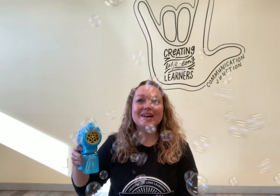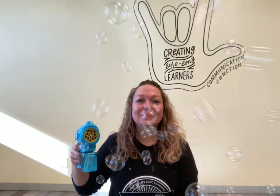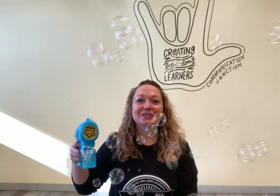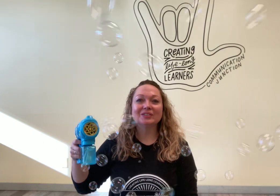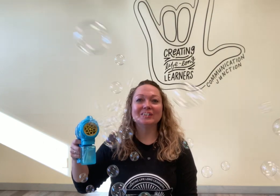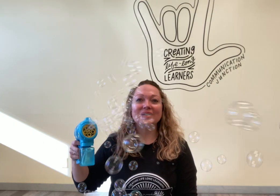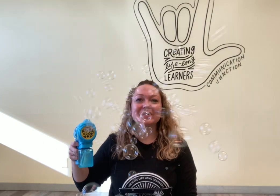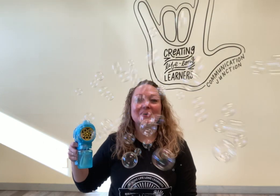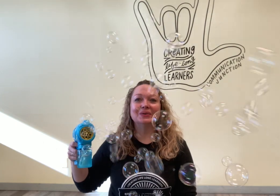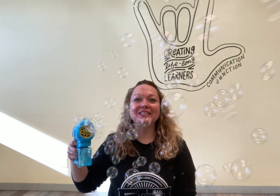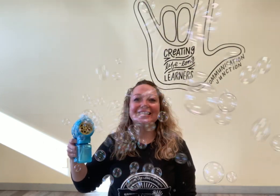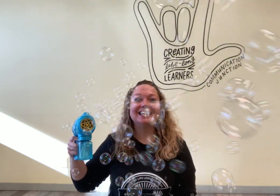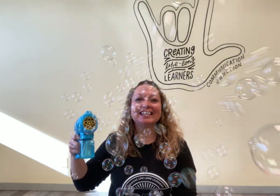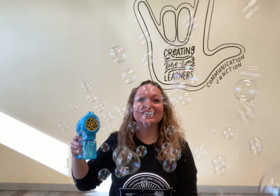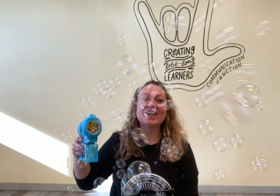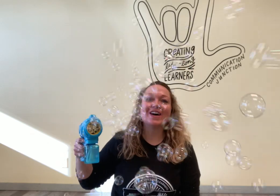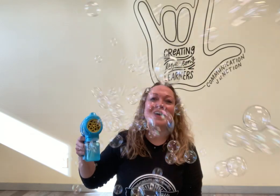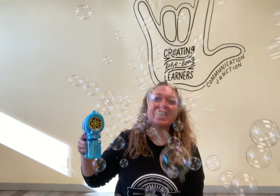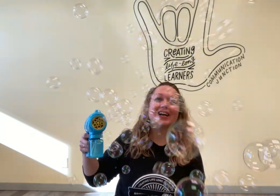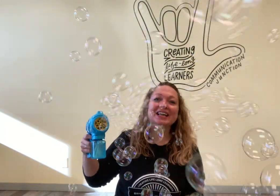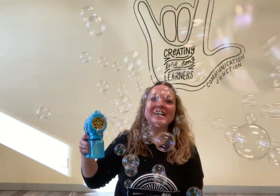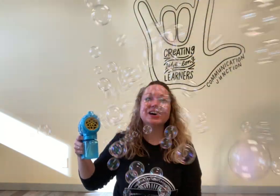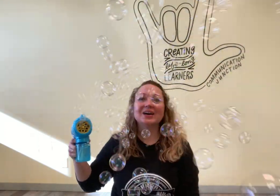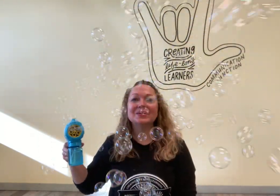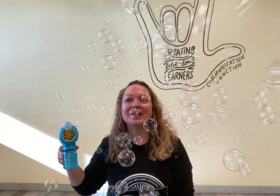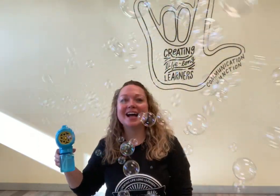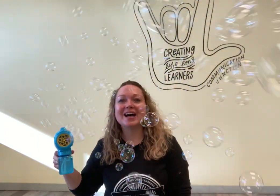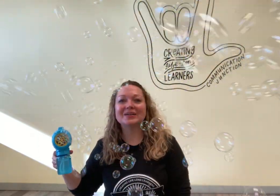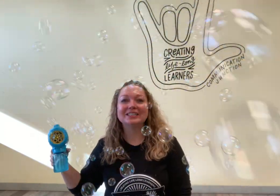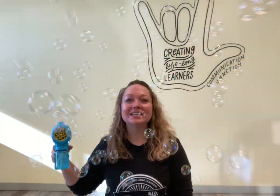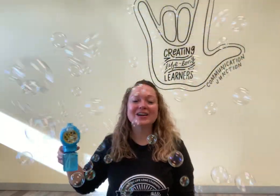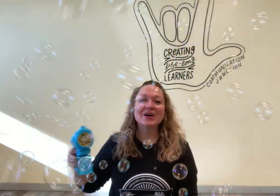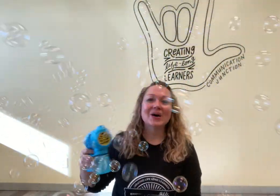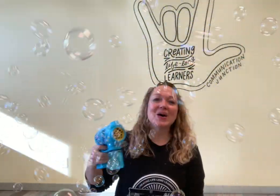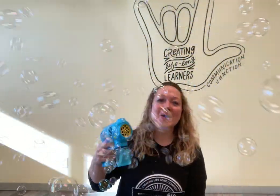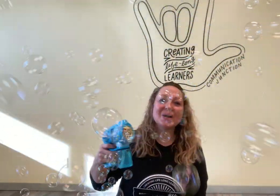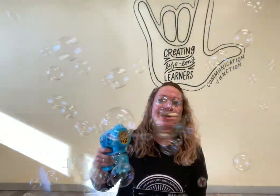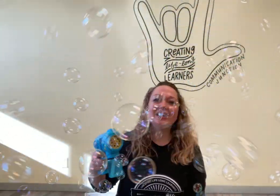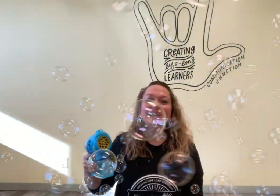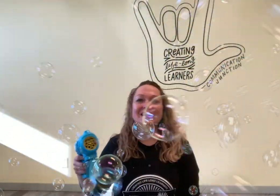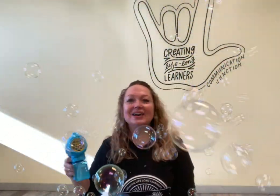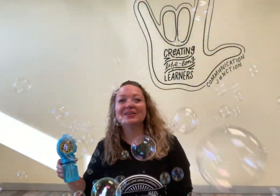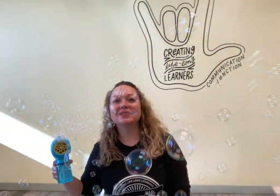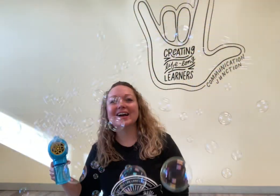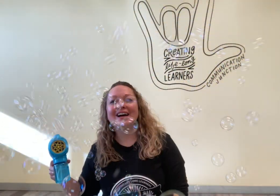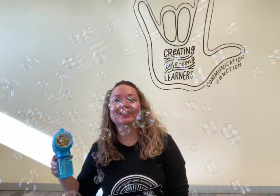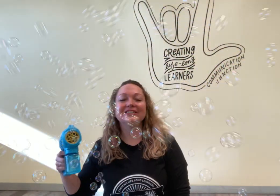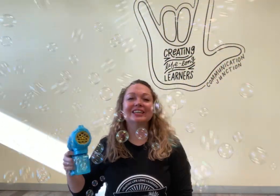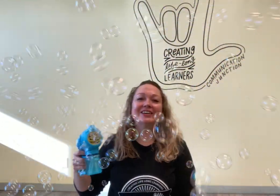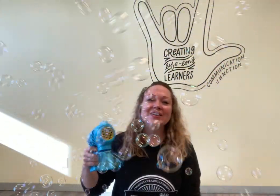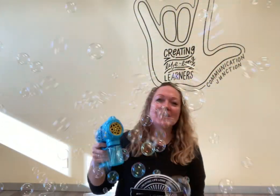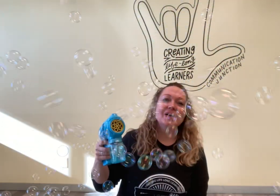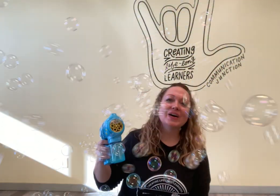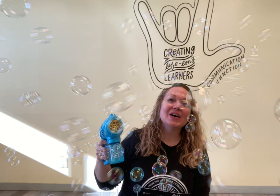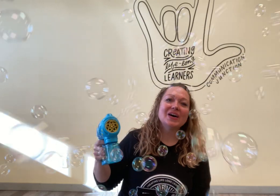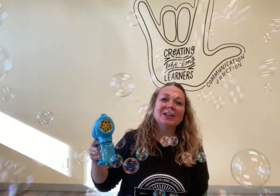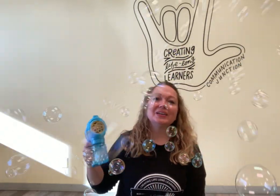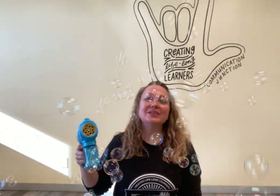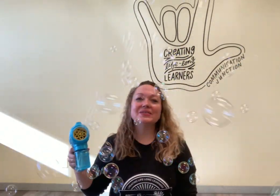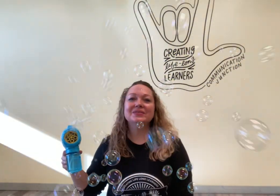Bubbles floating all around, all around, all